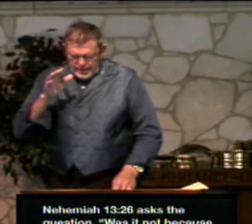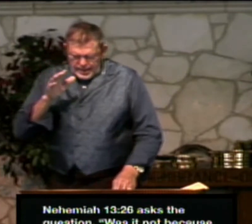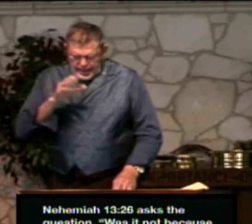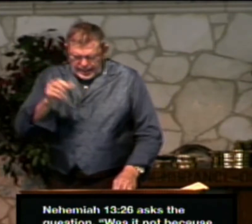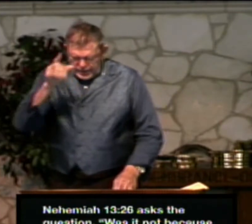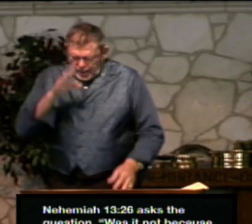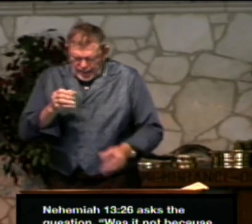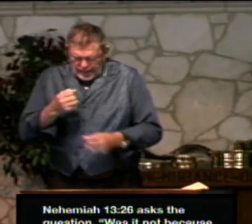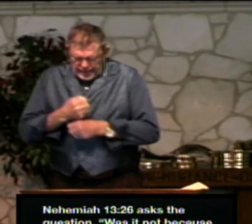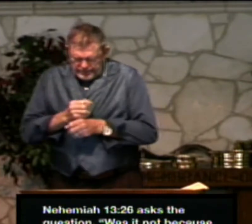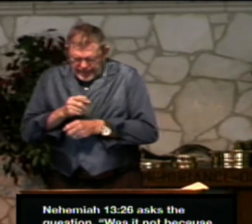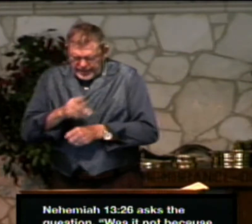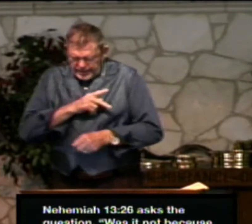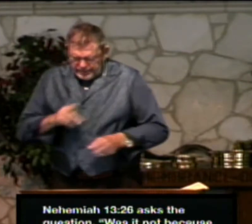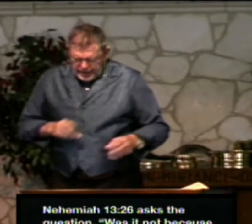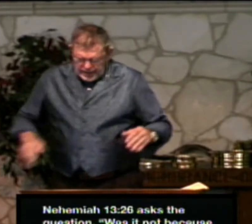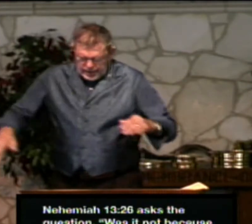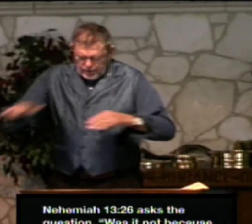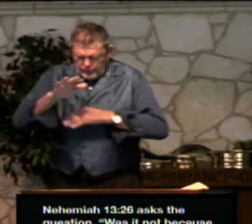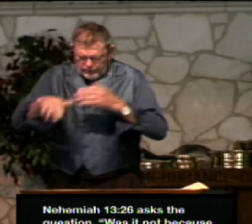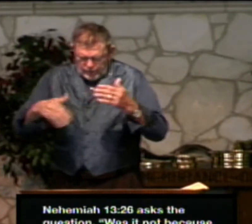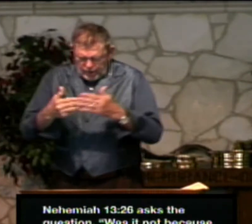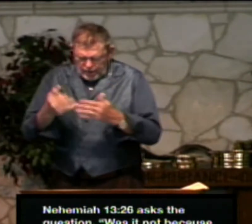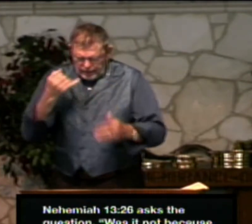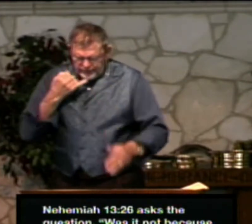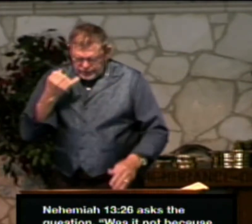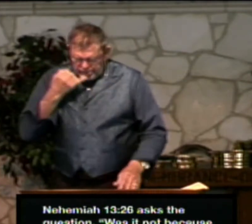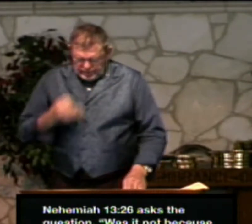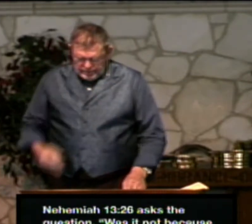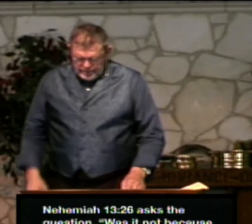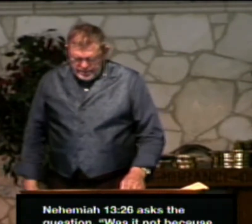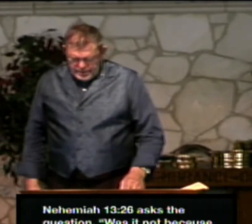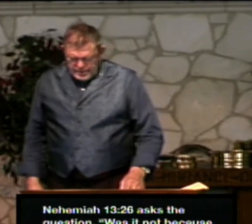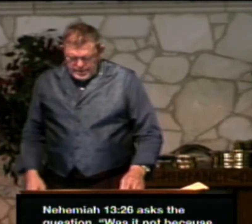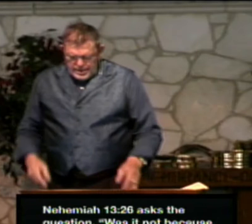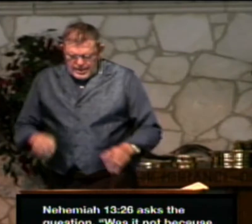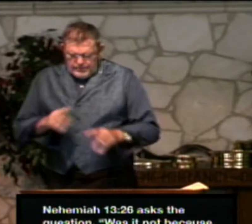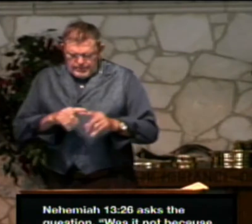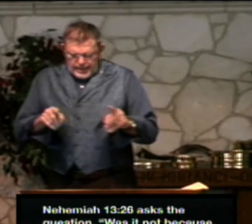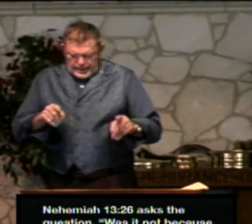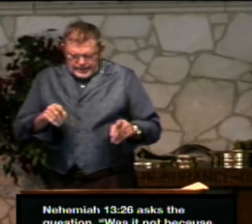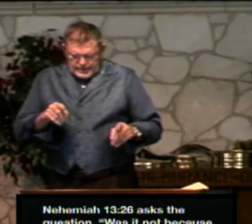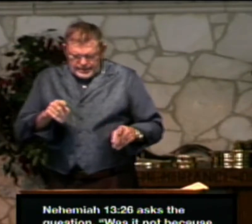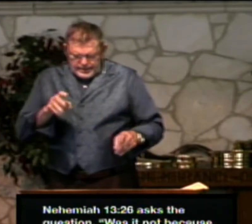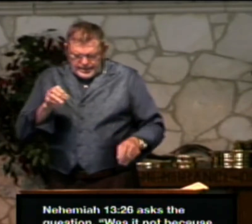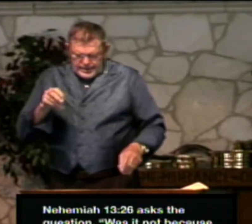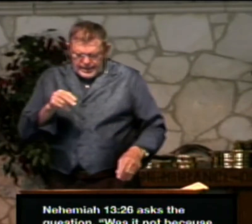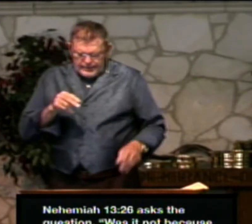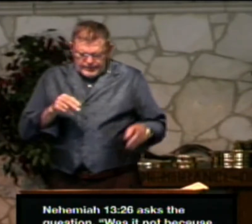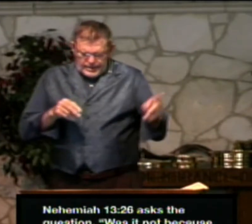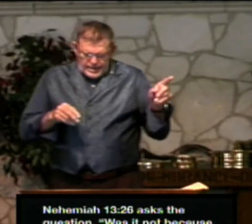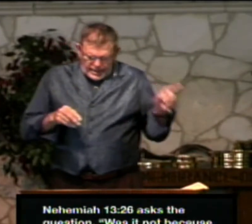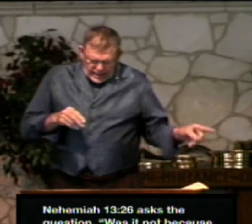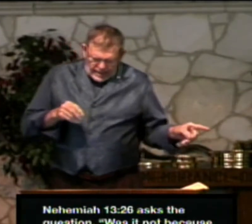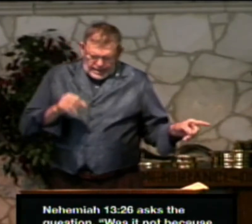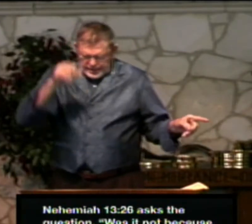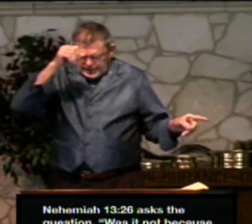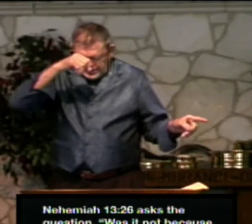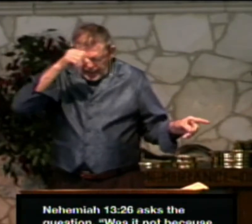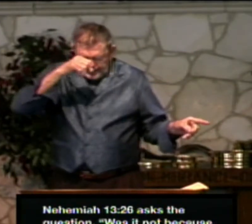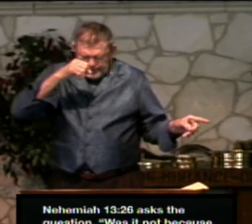God, and God made him king over all of Israel. But even